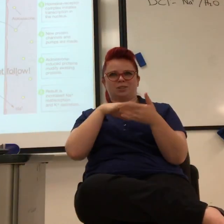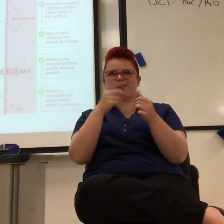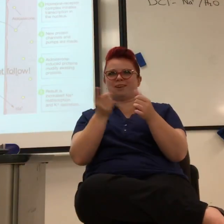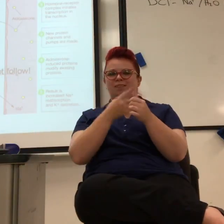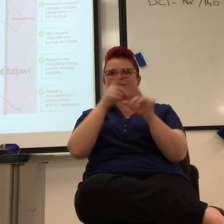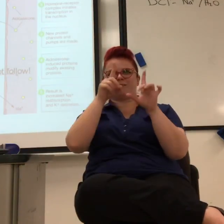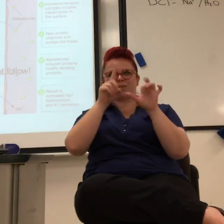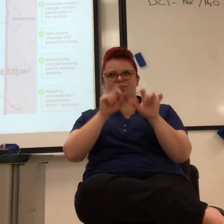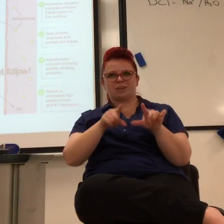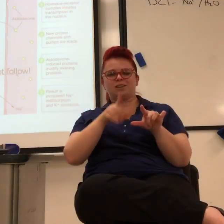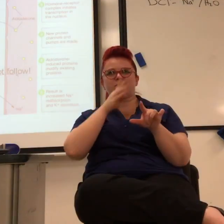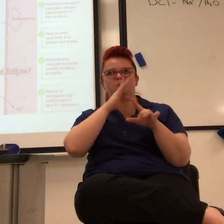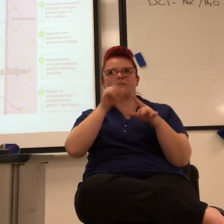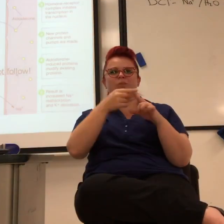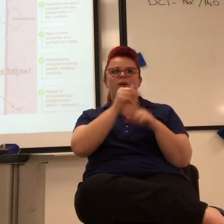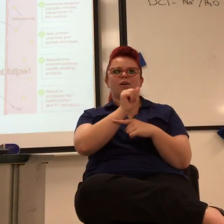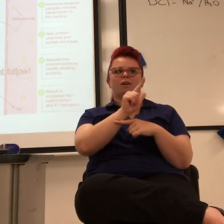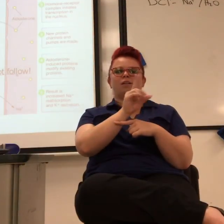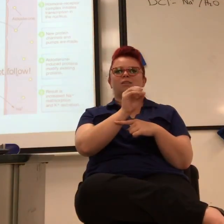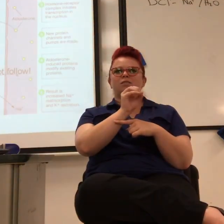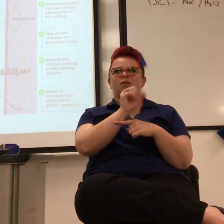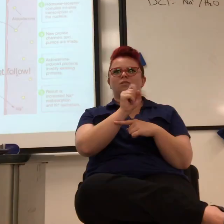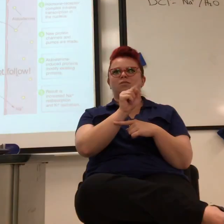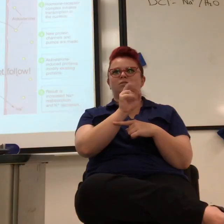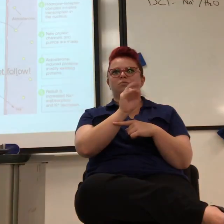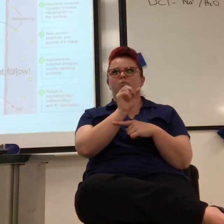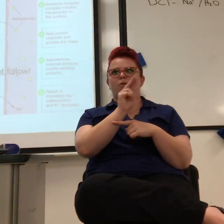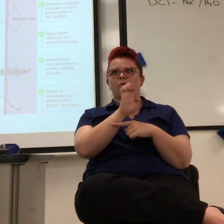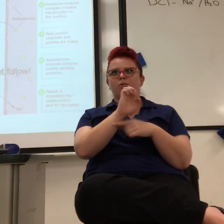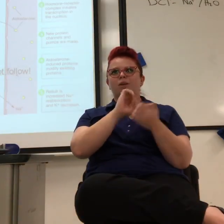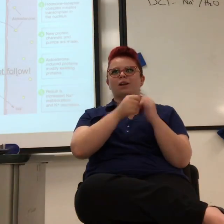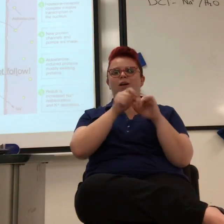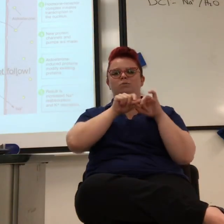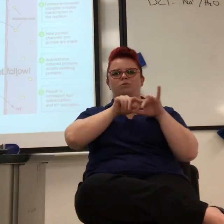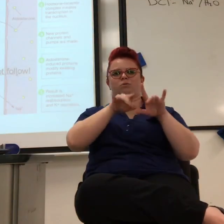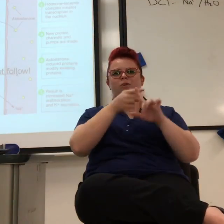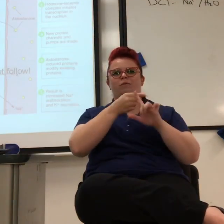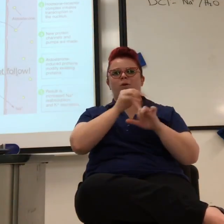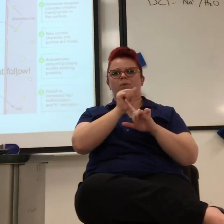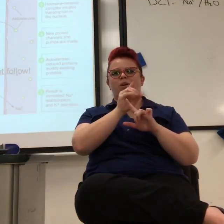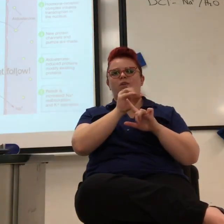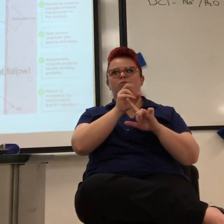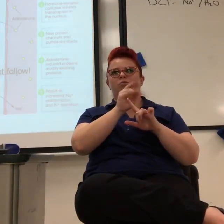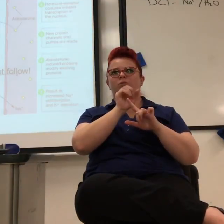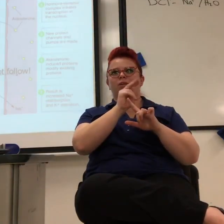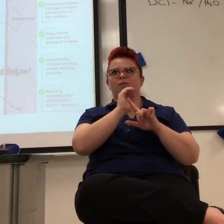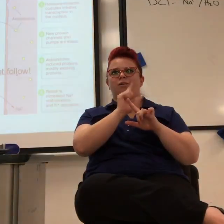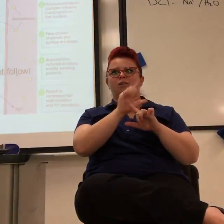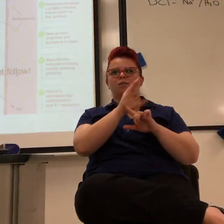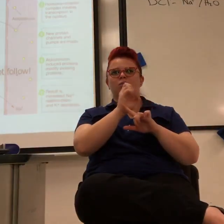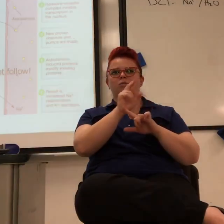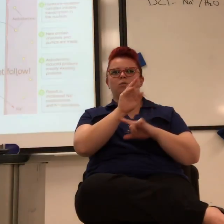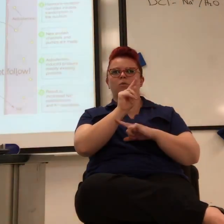talked about aldosterone and we talked about how it's secreted from the adrenal cortex.